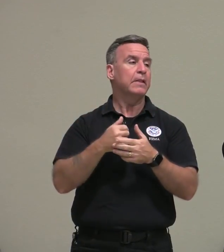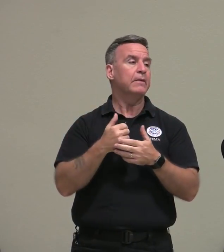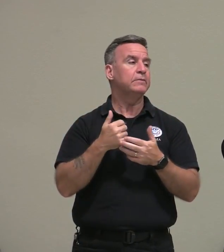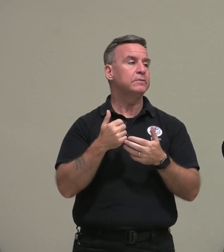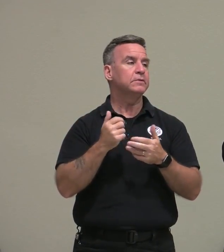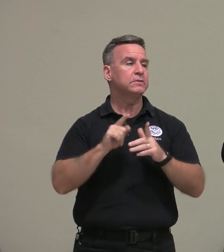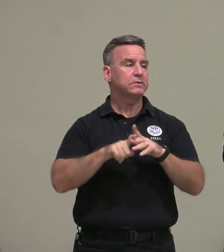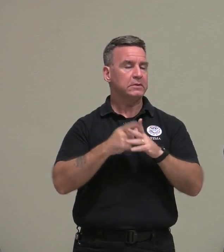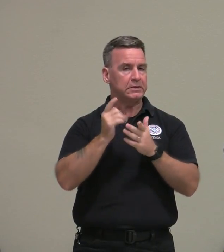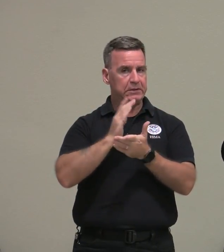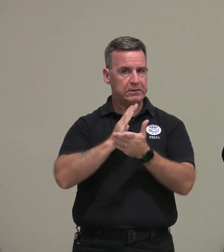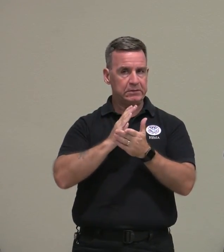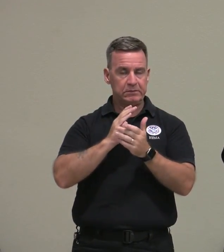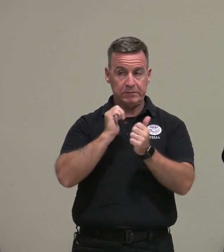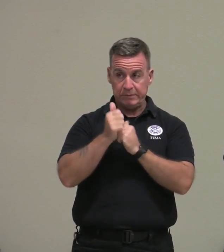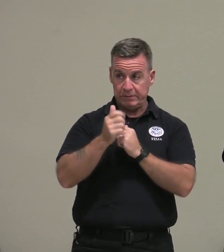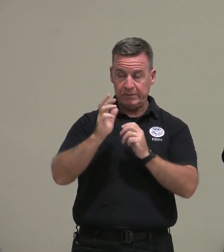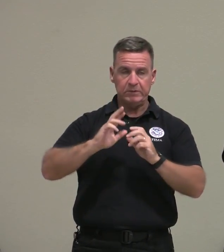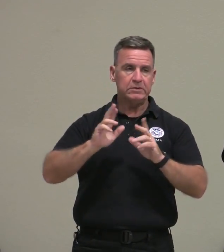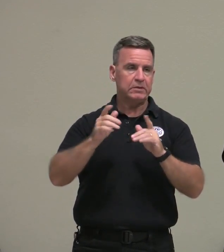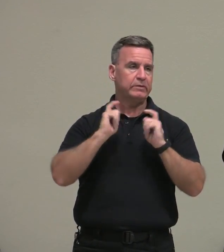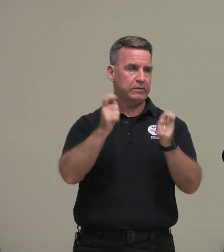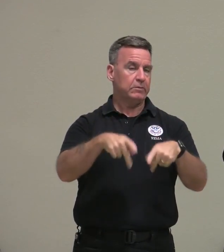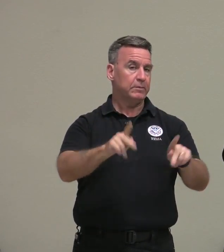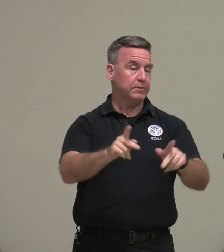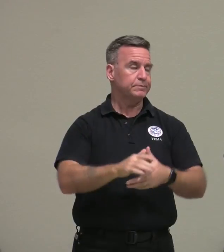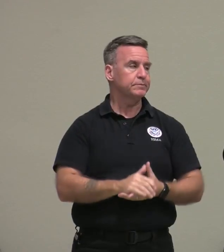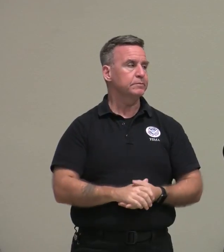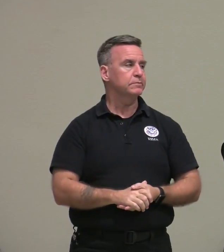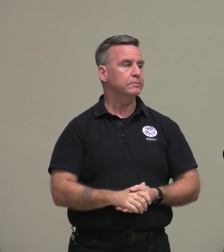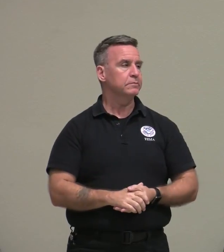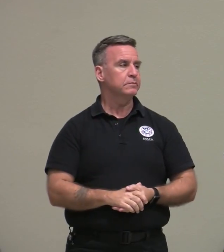As far as clearance, we'll be ready to issue you a permit.